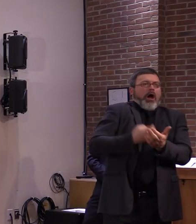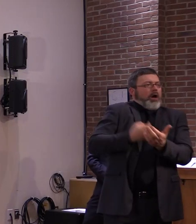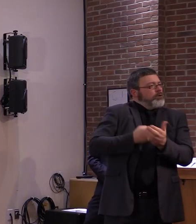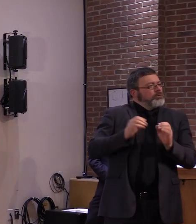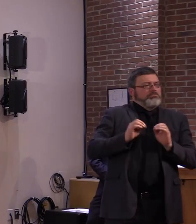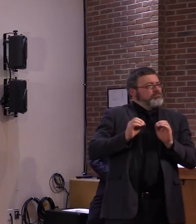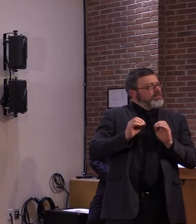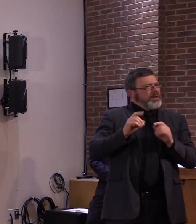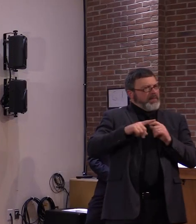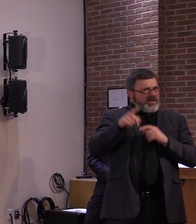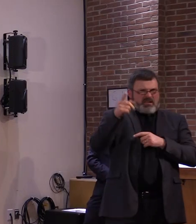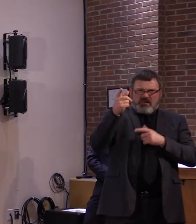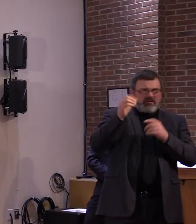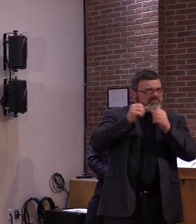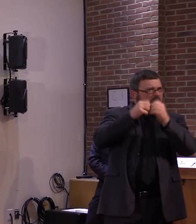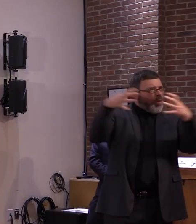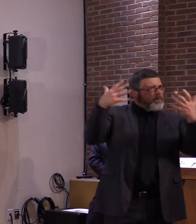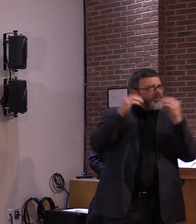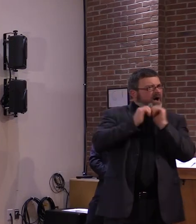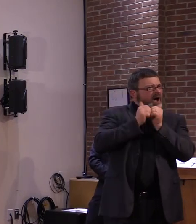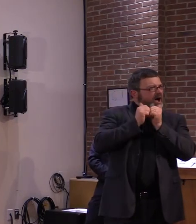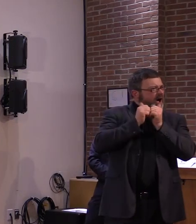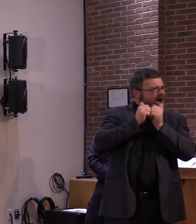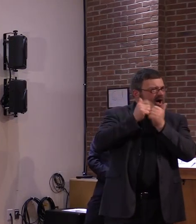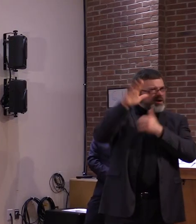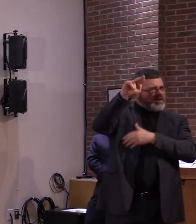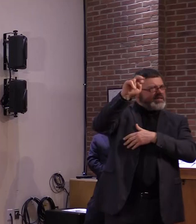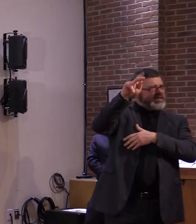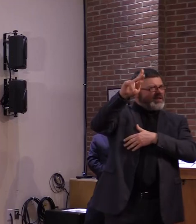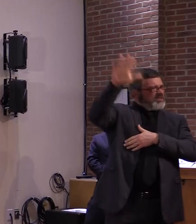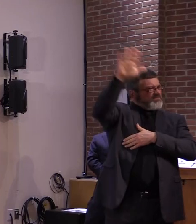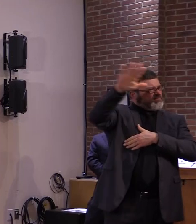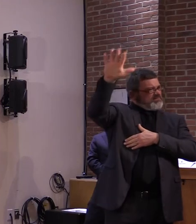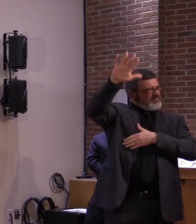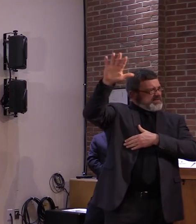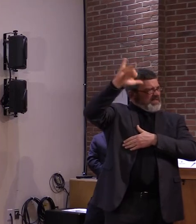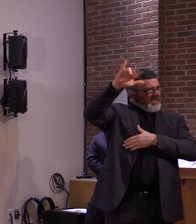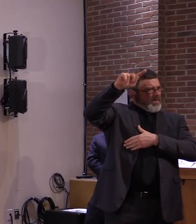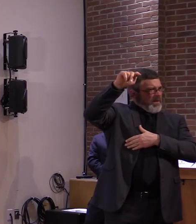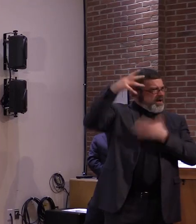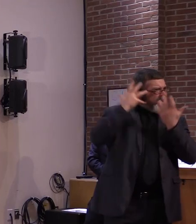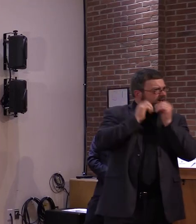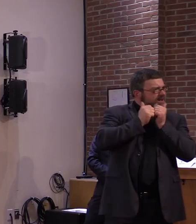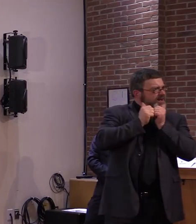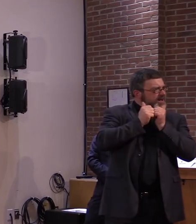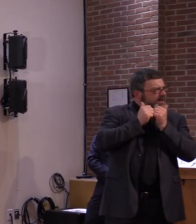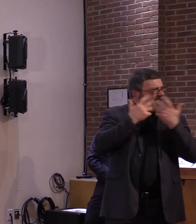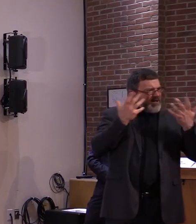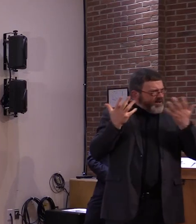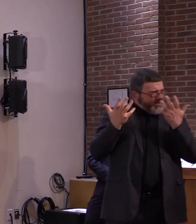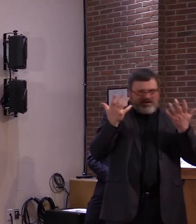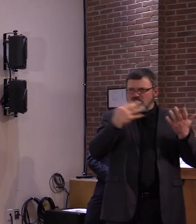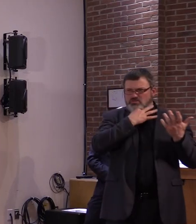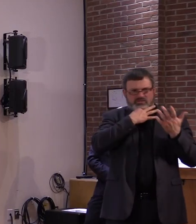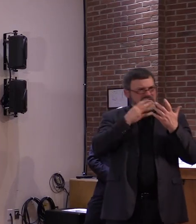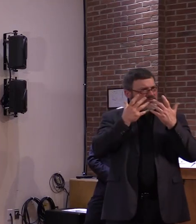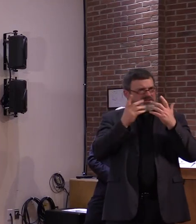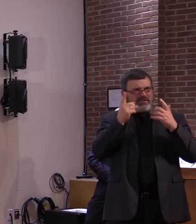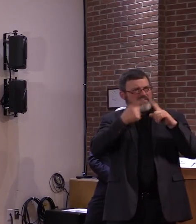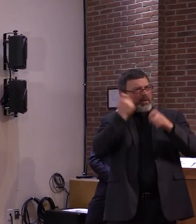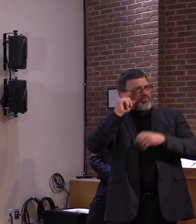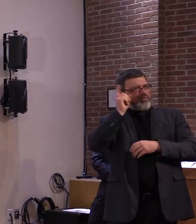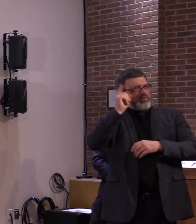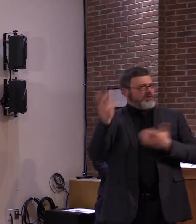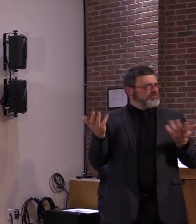driving these cases? Is there a common thread, or are they just bubbling up through community transmission? Yeah, these are